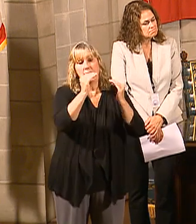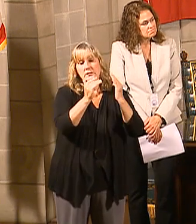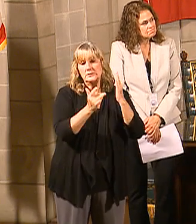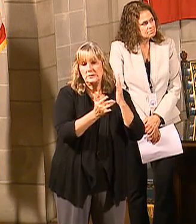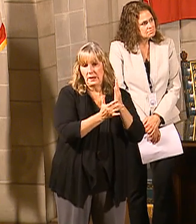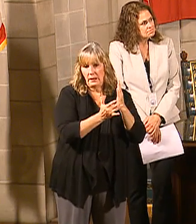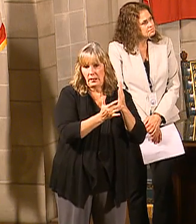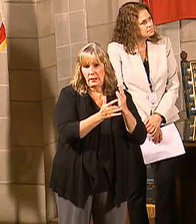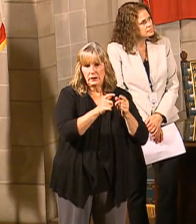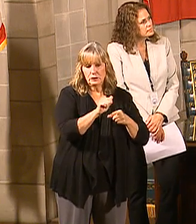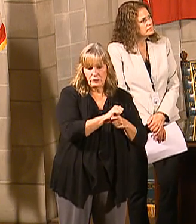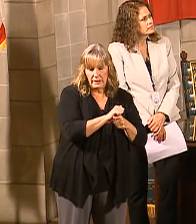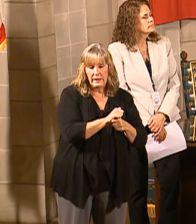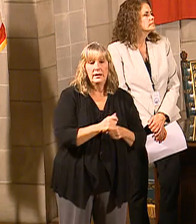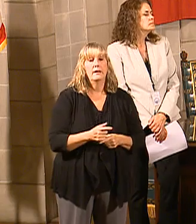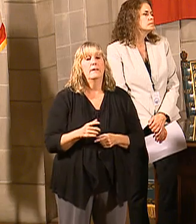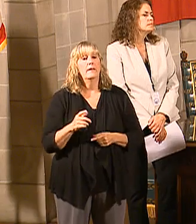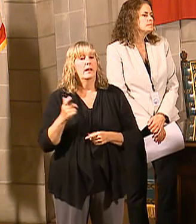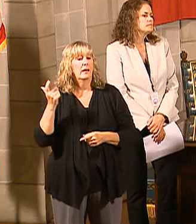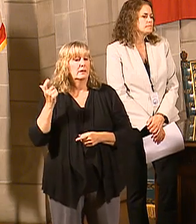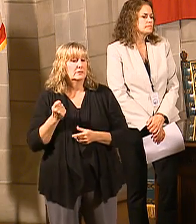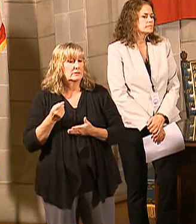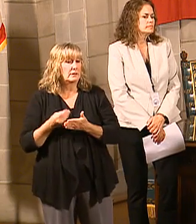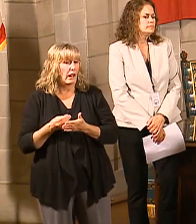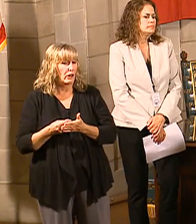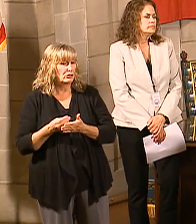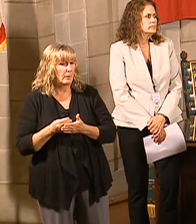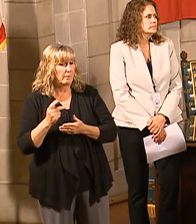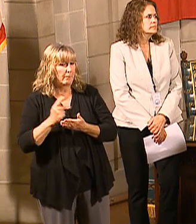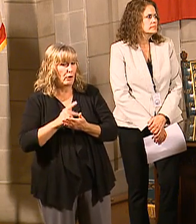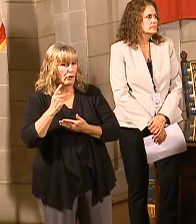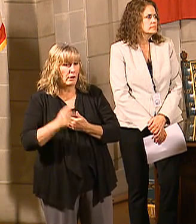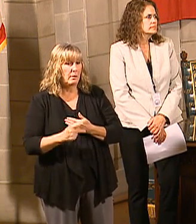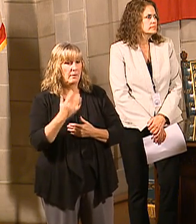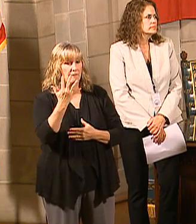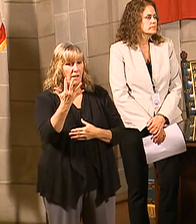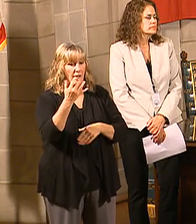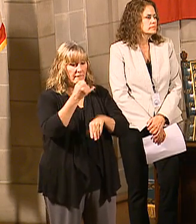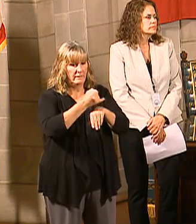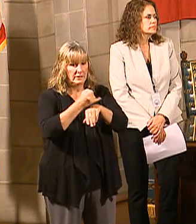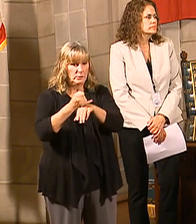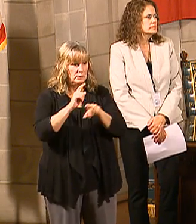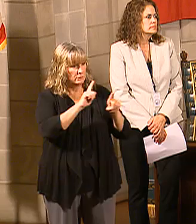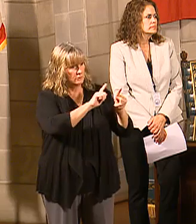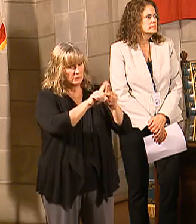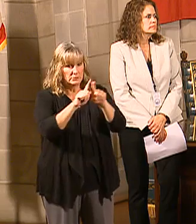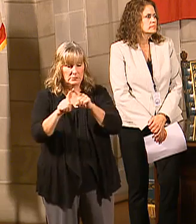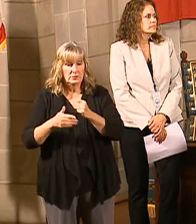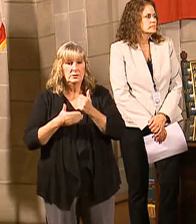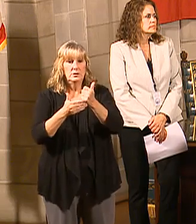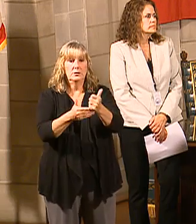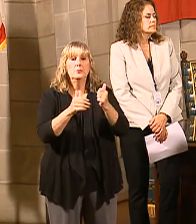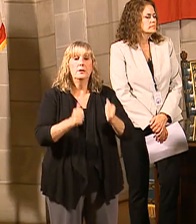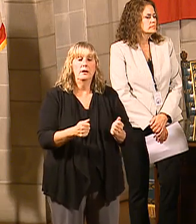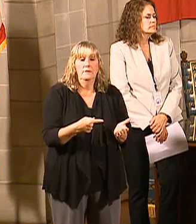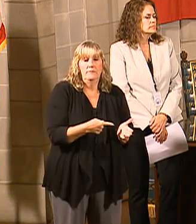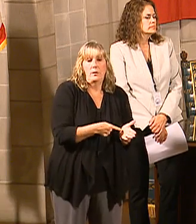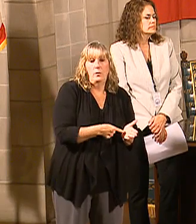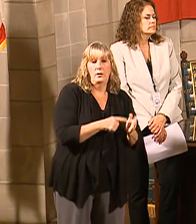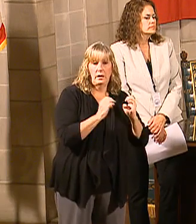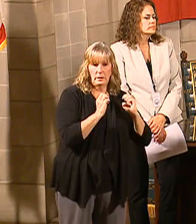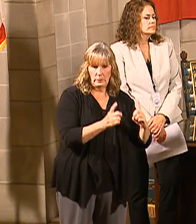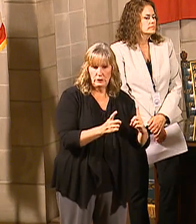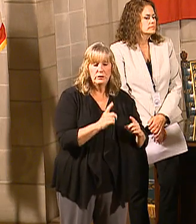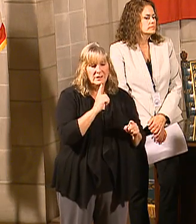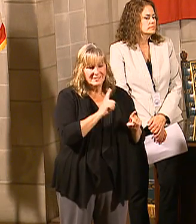Career Scholarship Program last year, which this year we expanded to private institutions that help make that education affordable. So we've got a number of